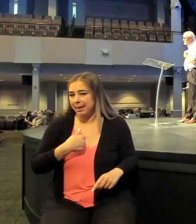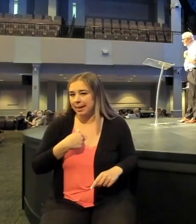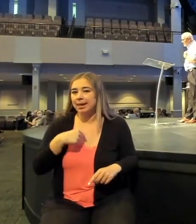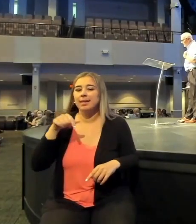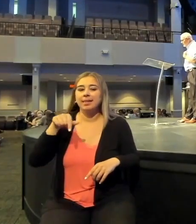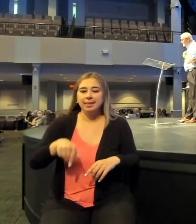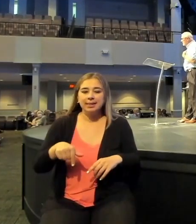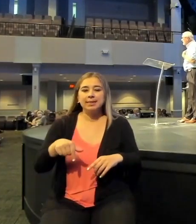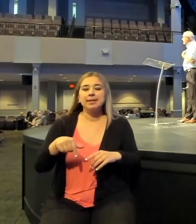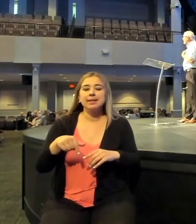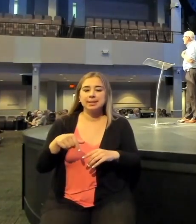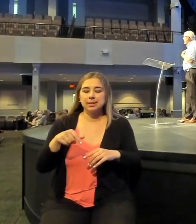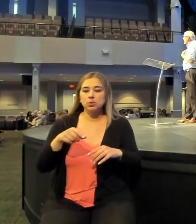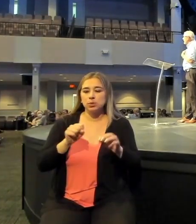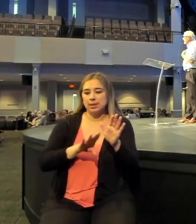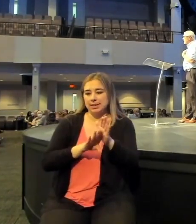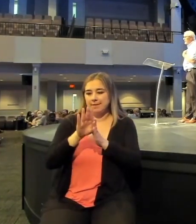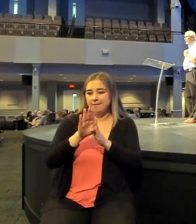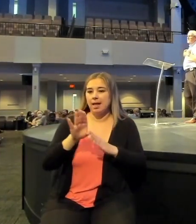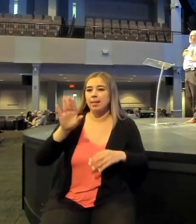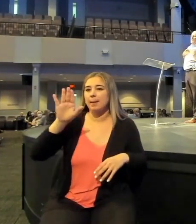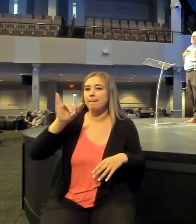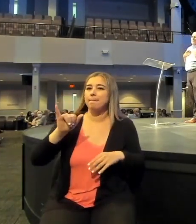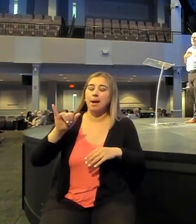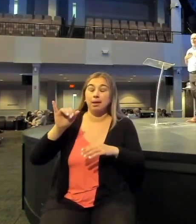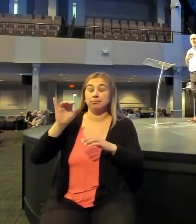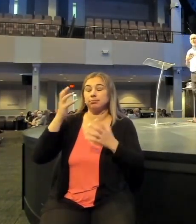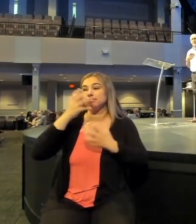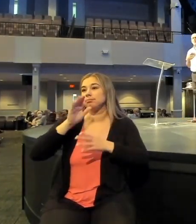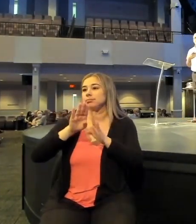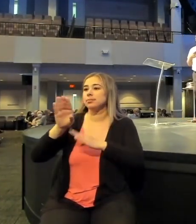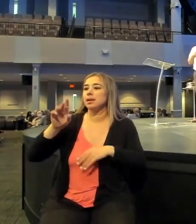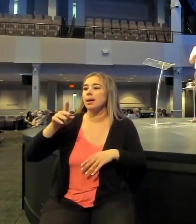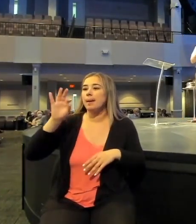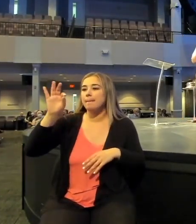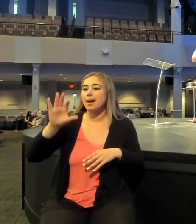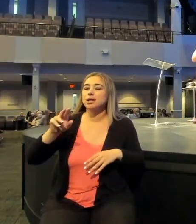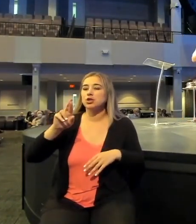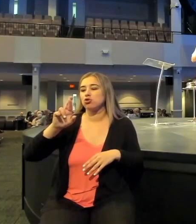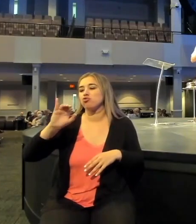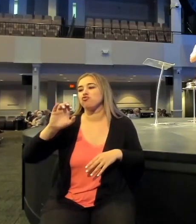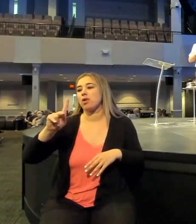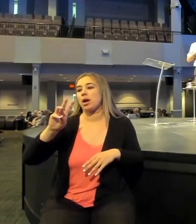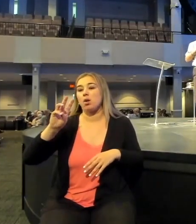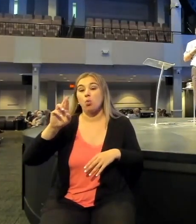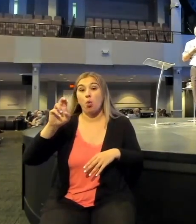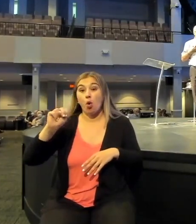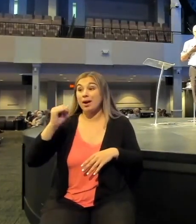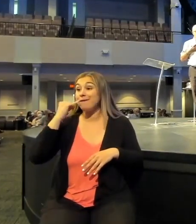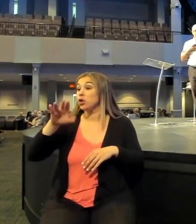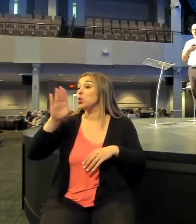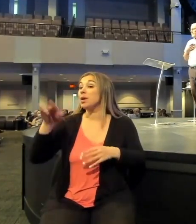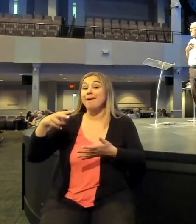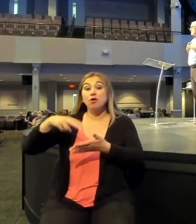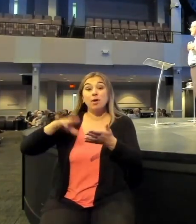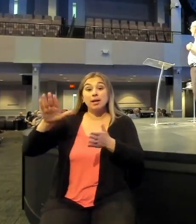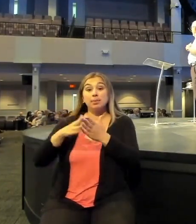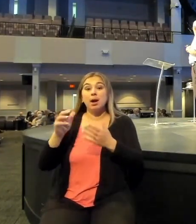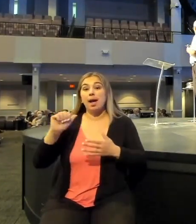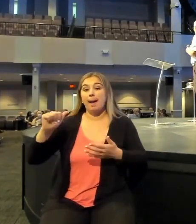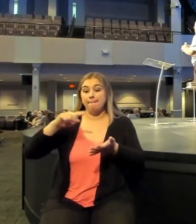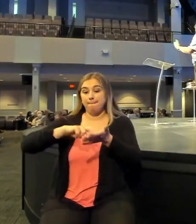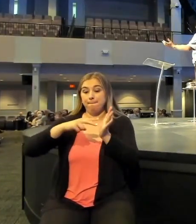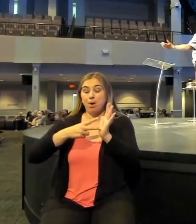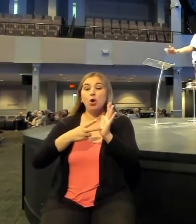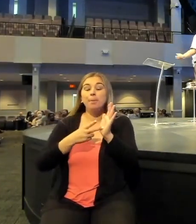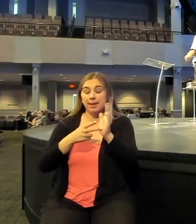This was originally developed by a tremendous pastor by the name of Rick Warren. And if you've never read his book, The Purpose-Driven Life,